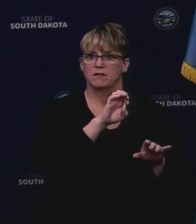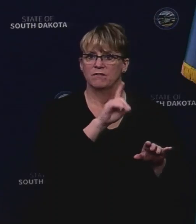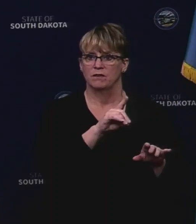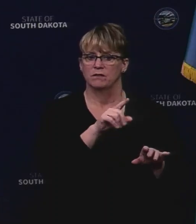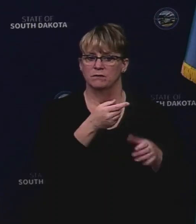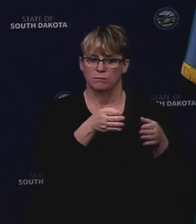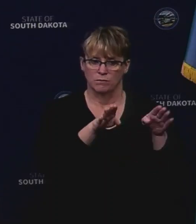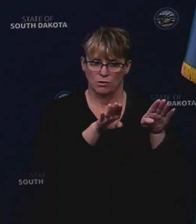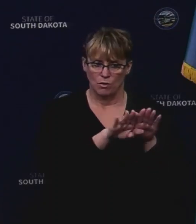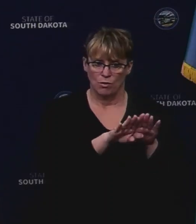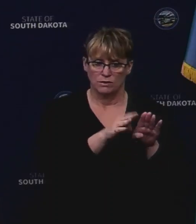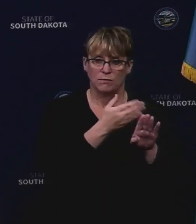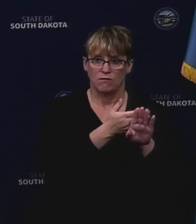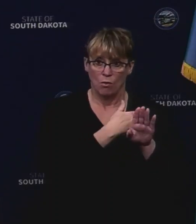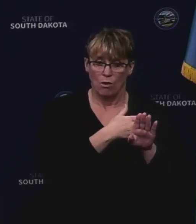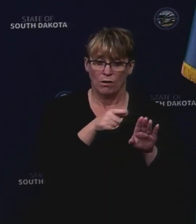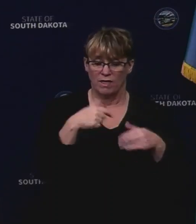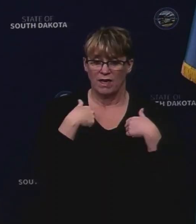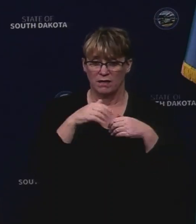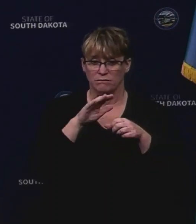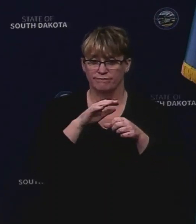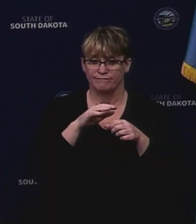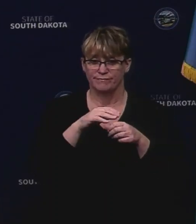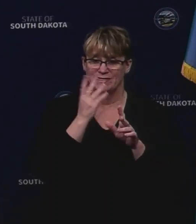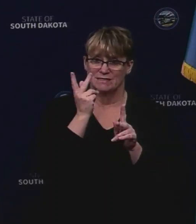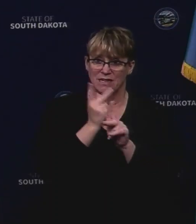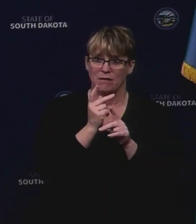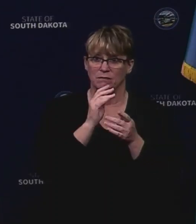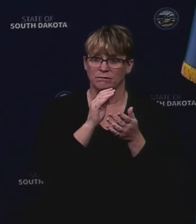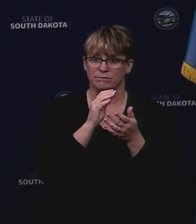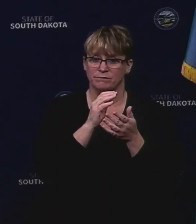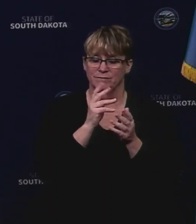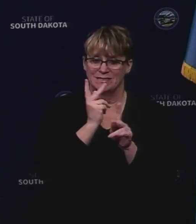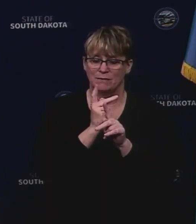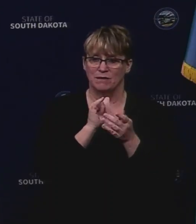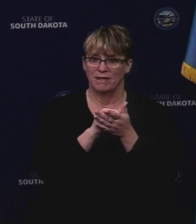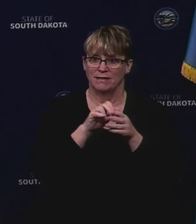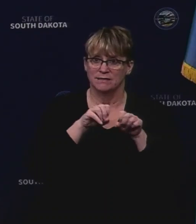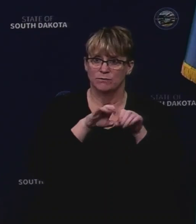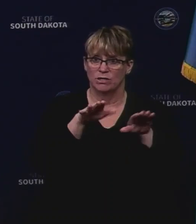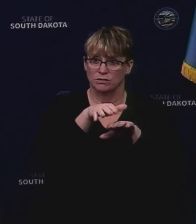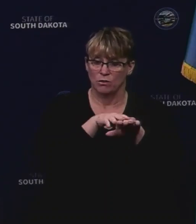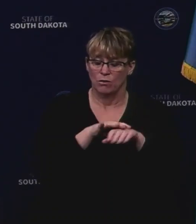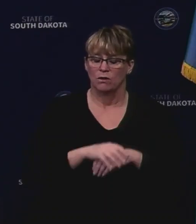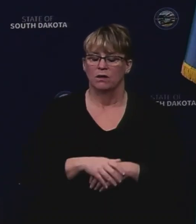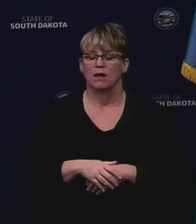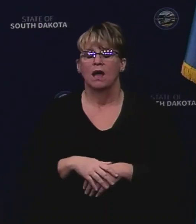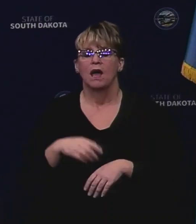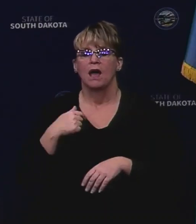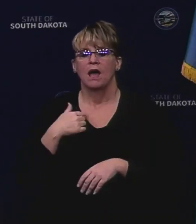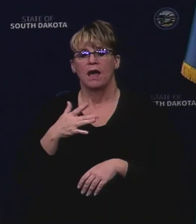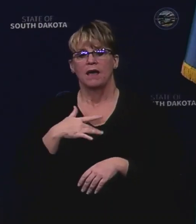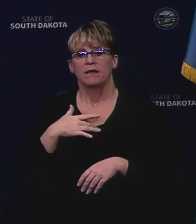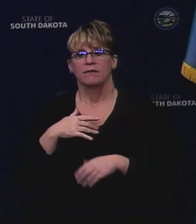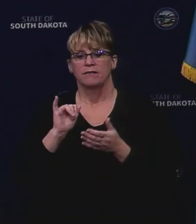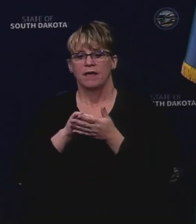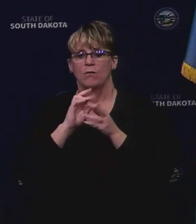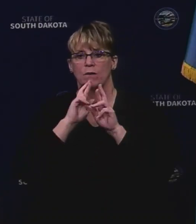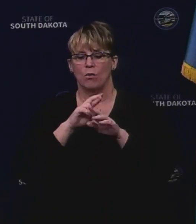doing enough to prevent the spread of the coronavirus among workers? Well, I think from looking through the